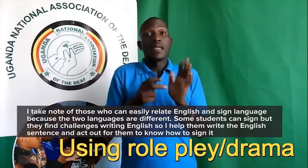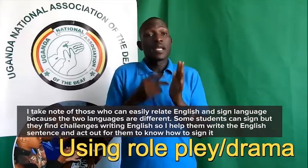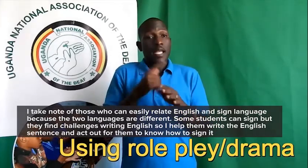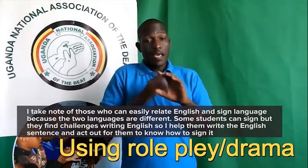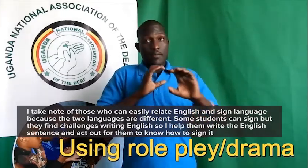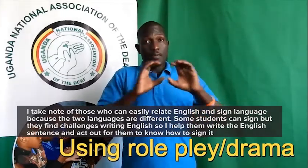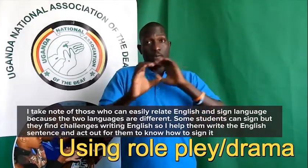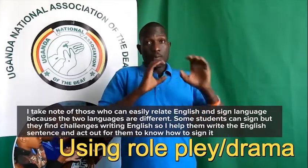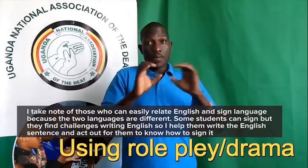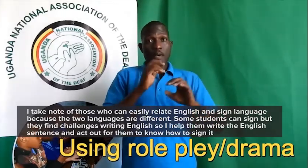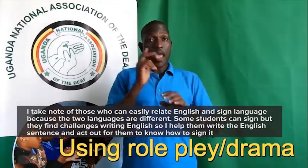two languages are different.